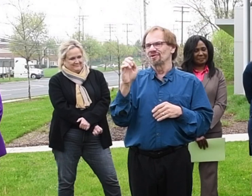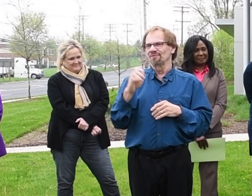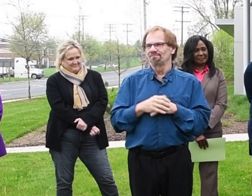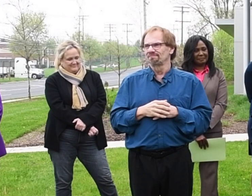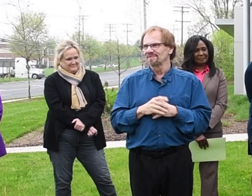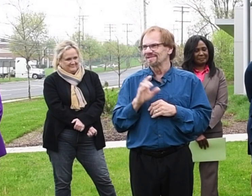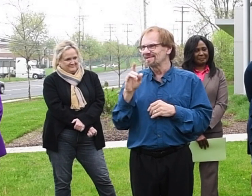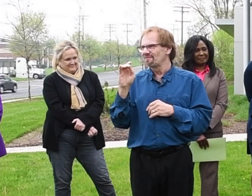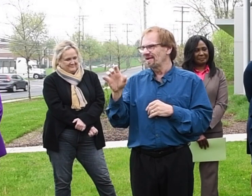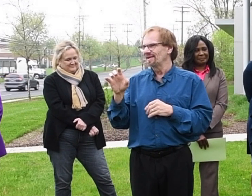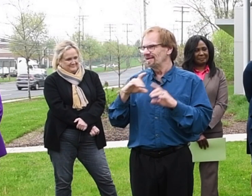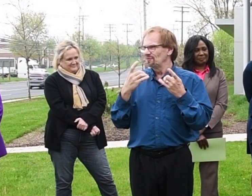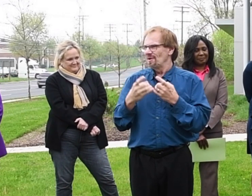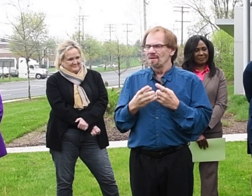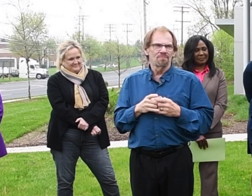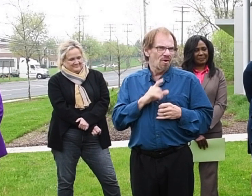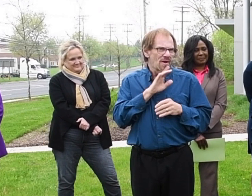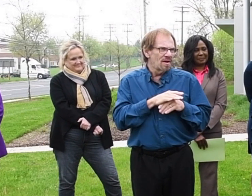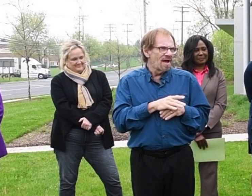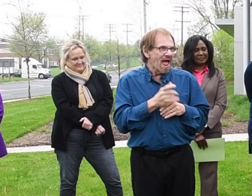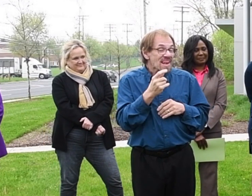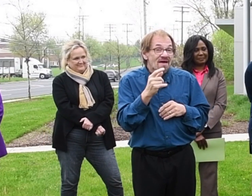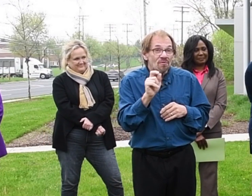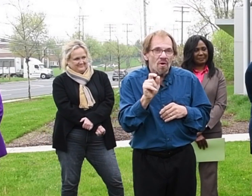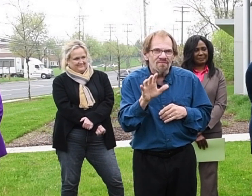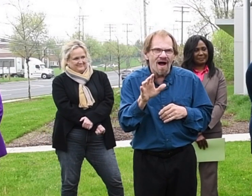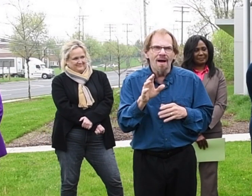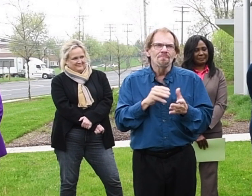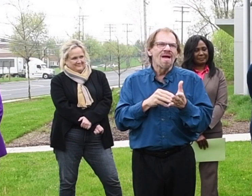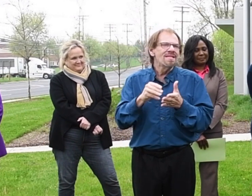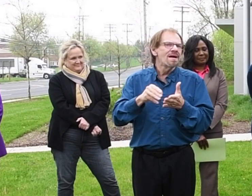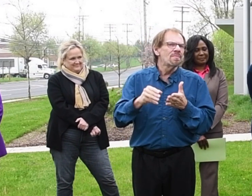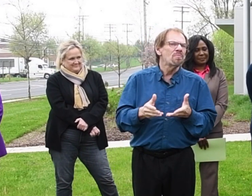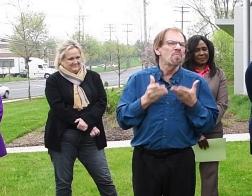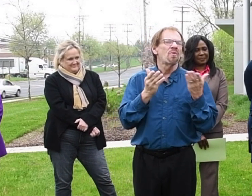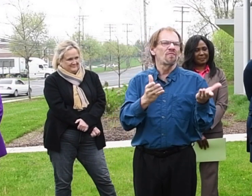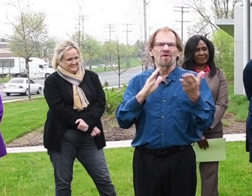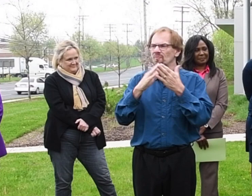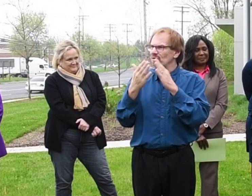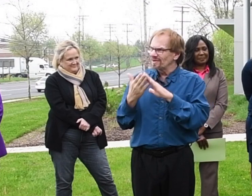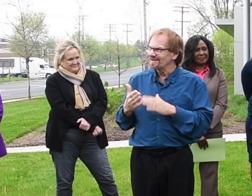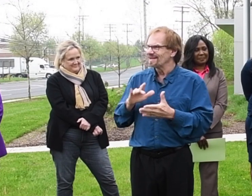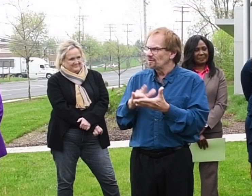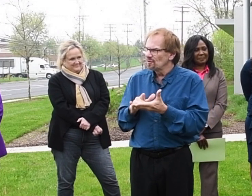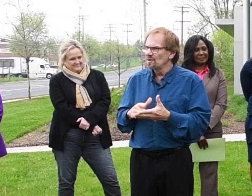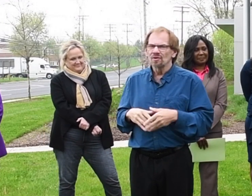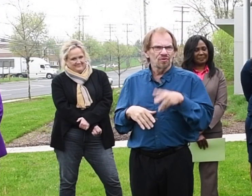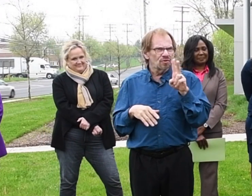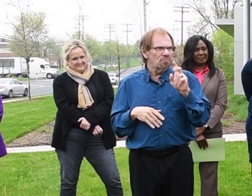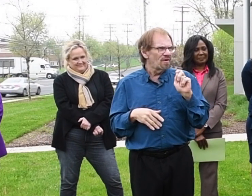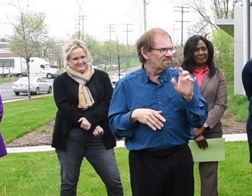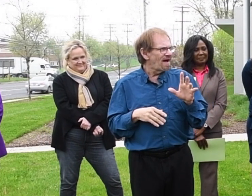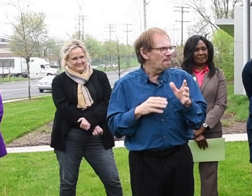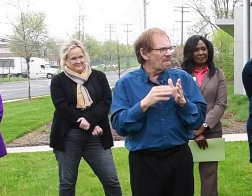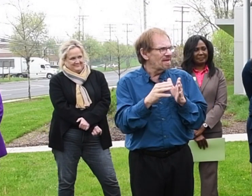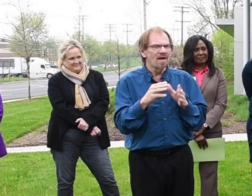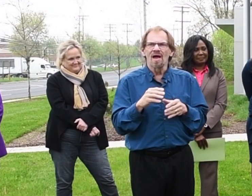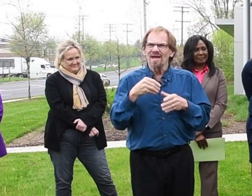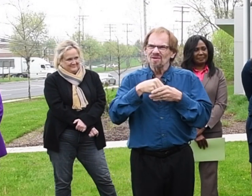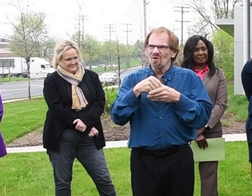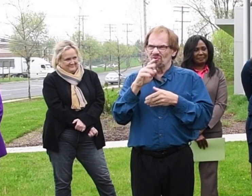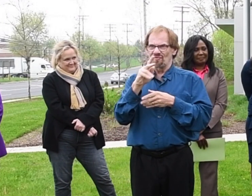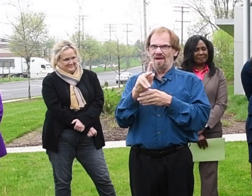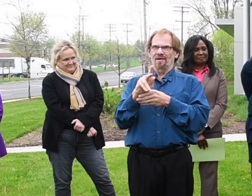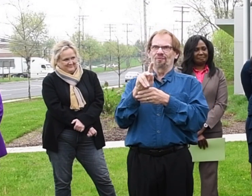where $11.5 million has been proposed for a new Elkridge Community Center and $2.5 million for an indoor track at Troy Park. A lot